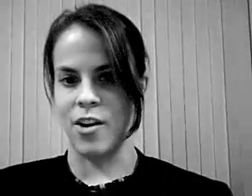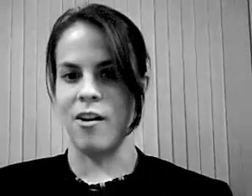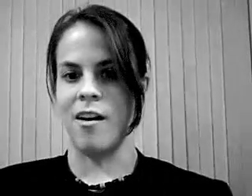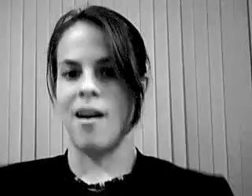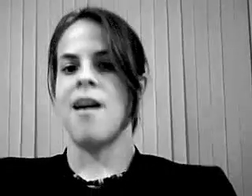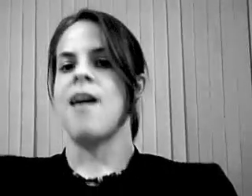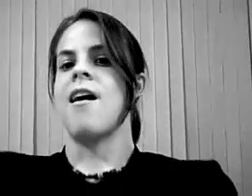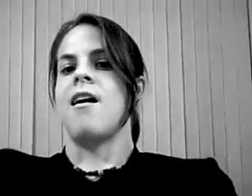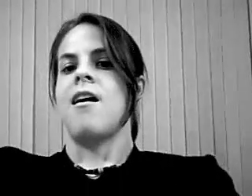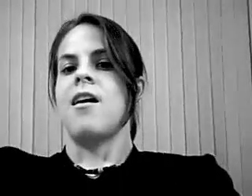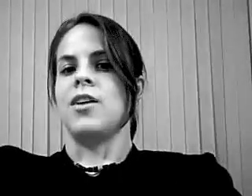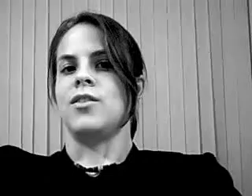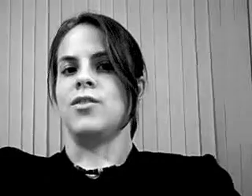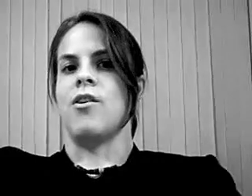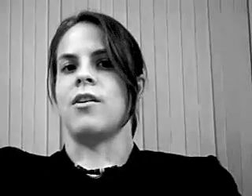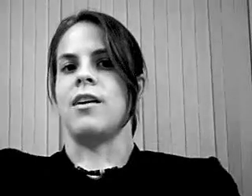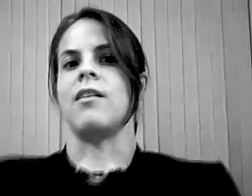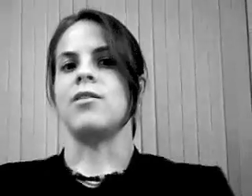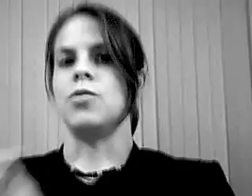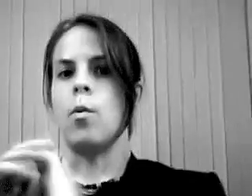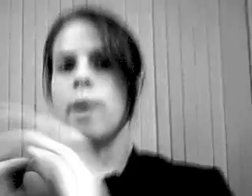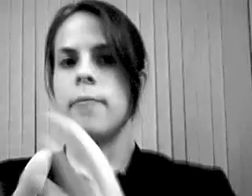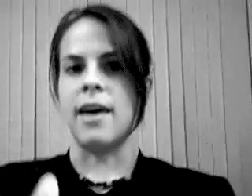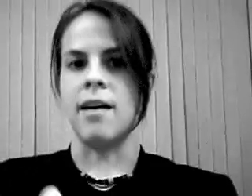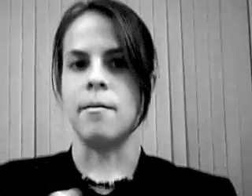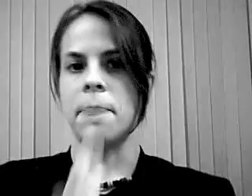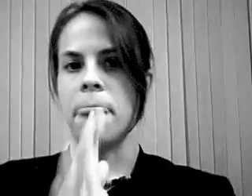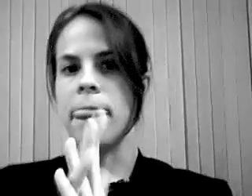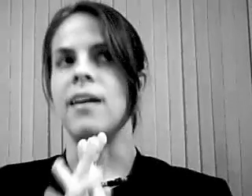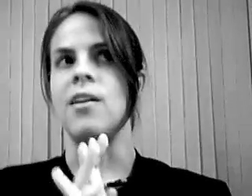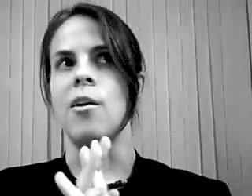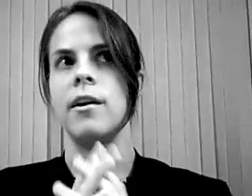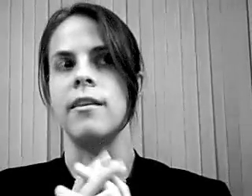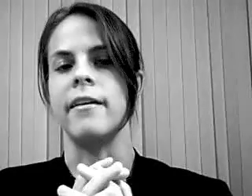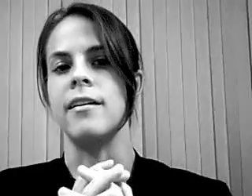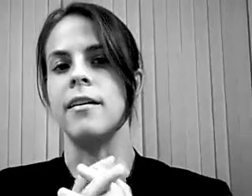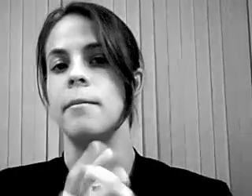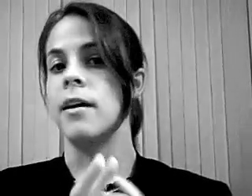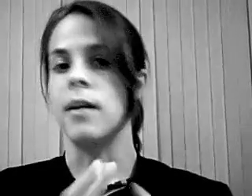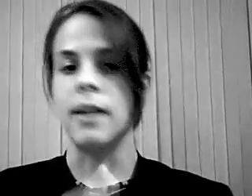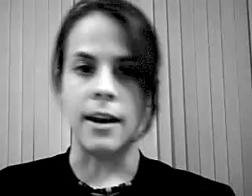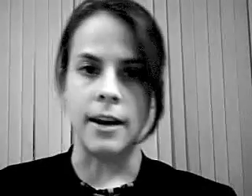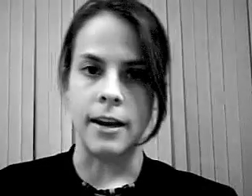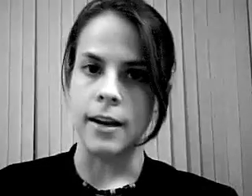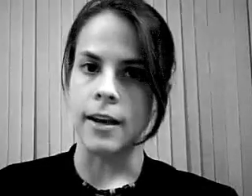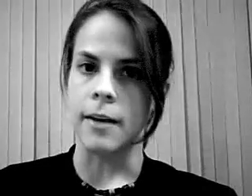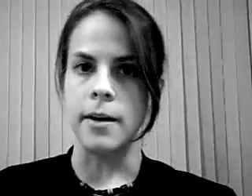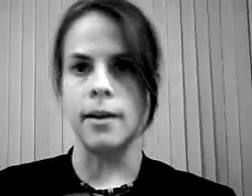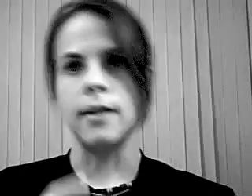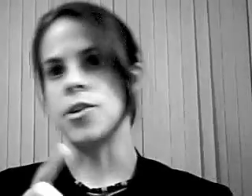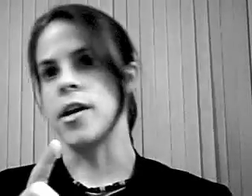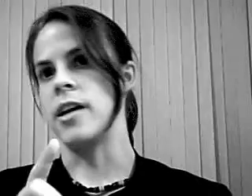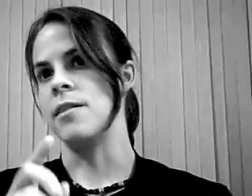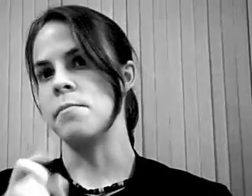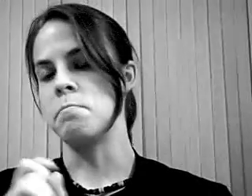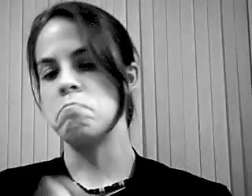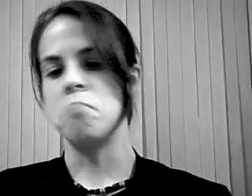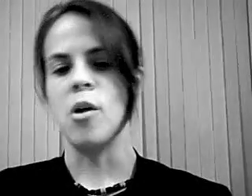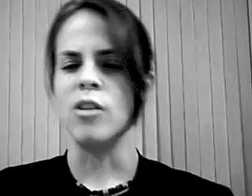here talking to a webcam and knowing that I'm not gonna edit it and I'm not gonna try to